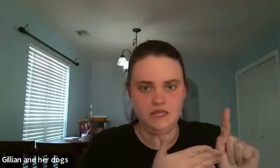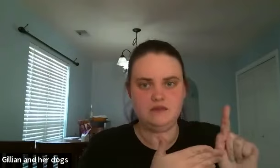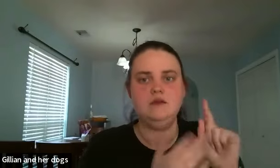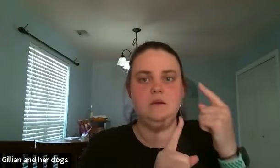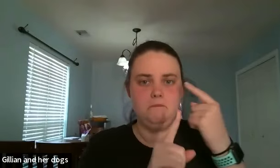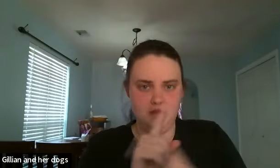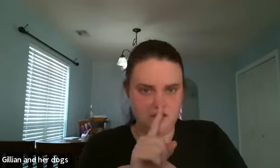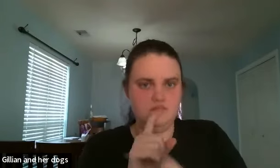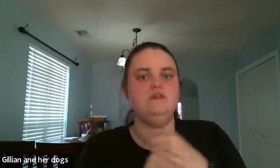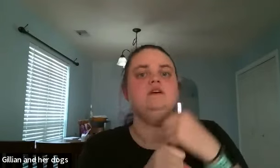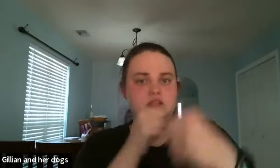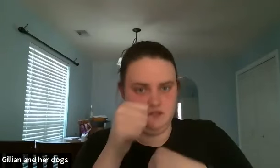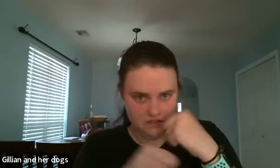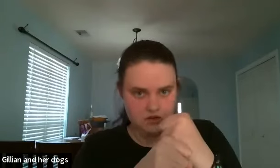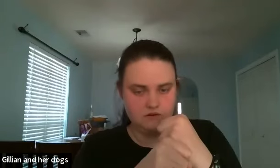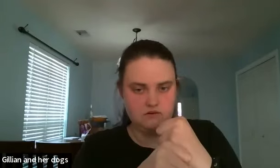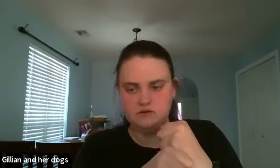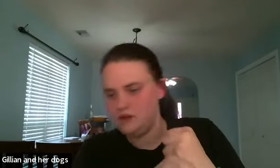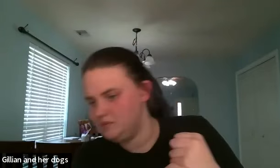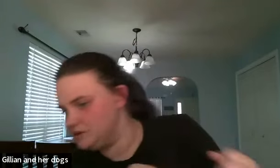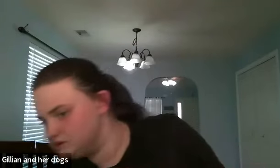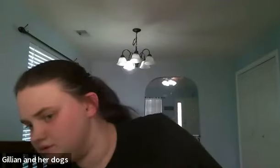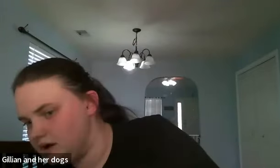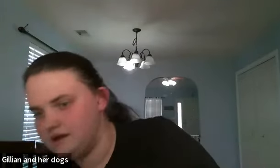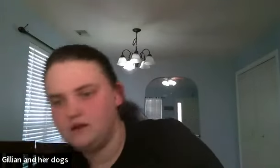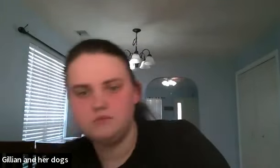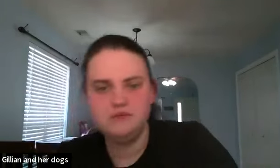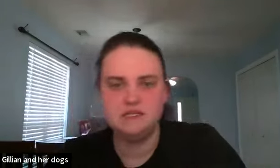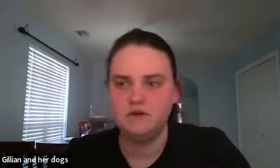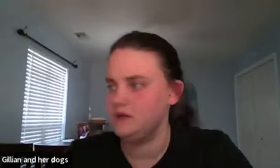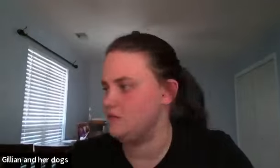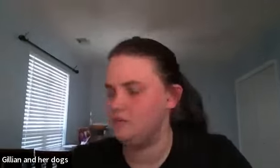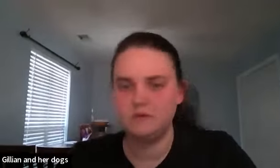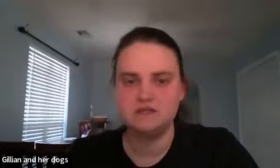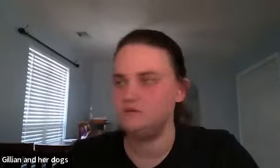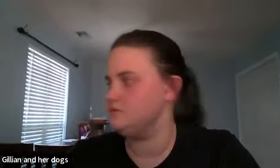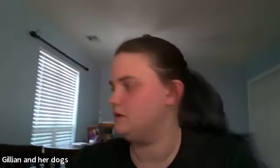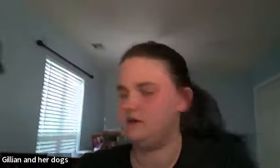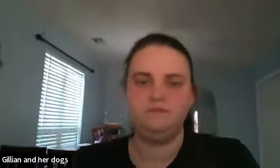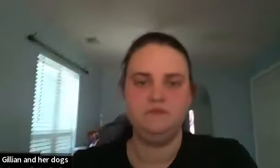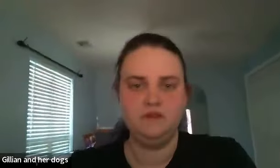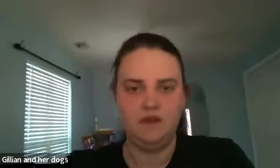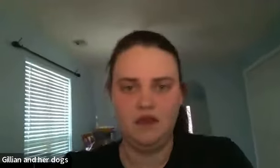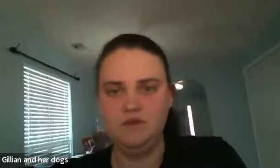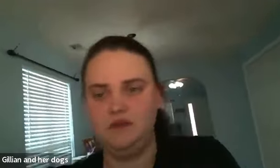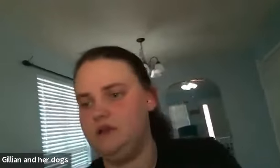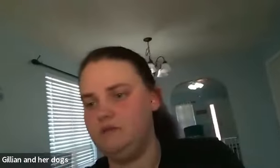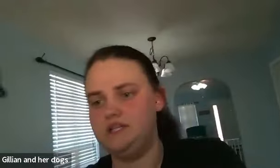week, month, year. I'm a little too high up. Let me see if I can lower myself real quick. I've been like rearranging